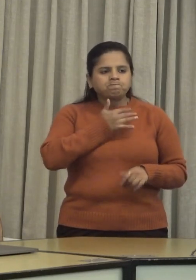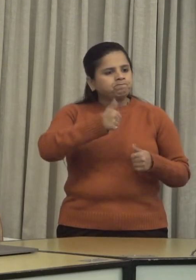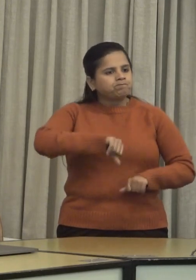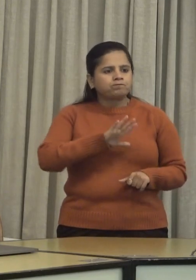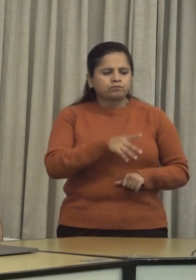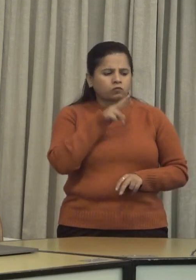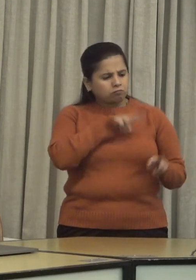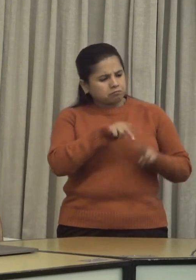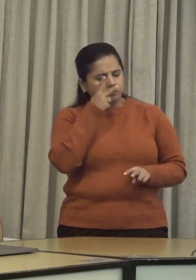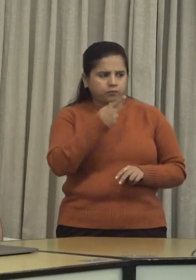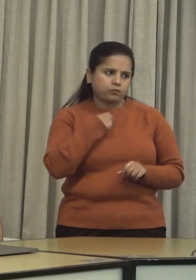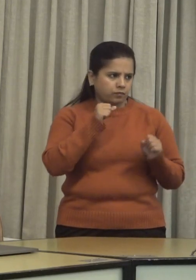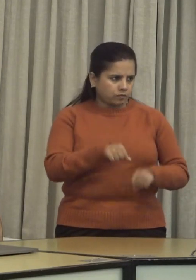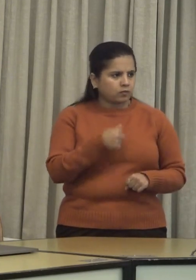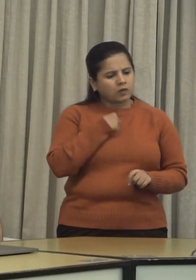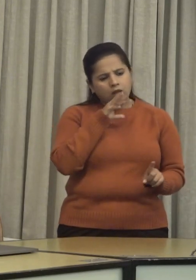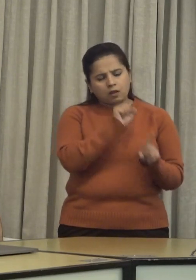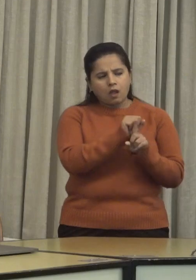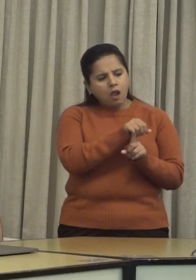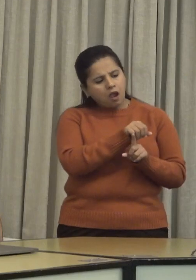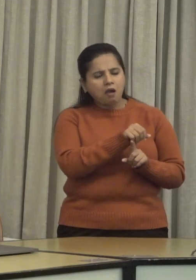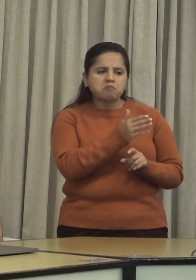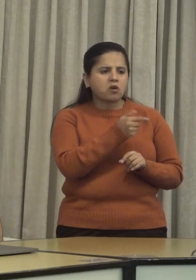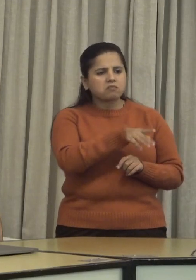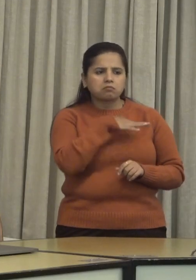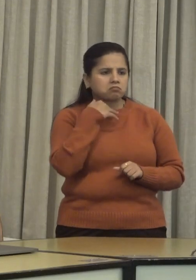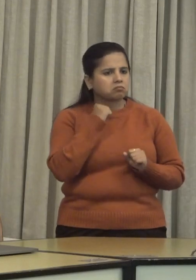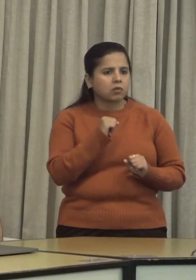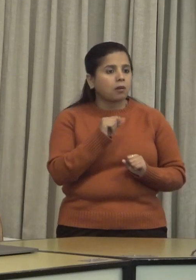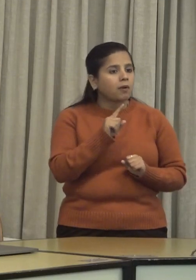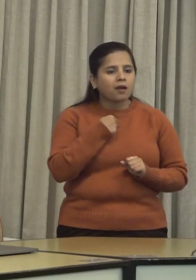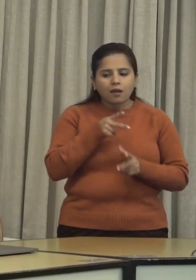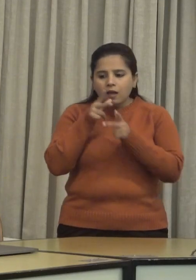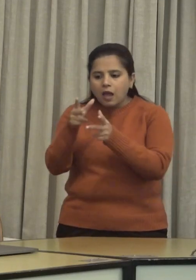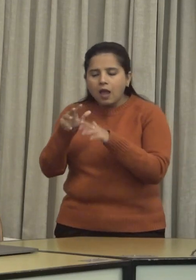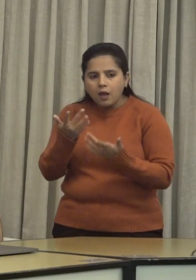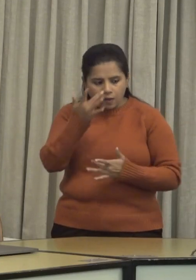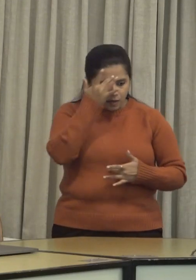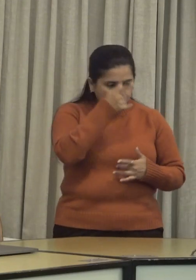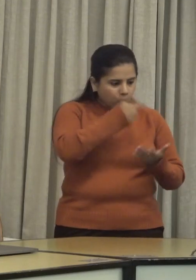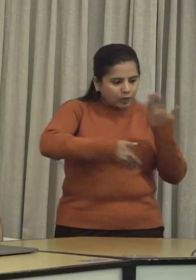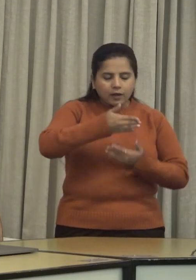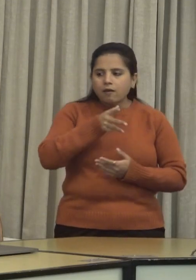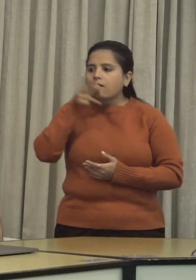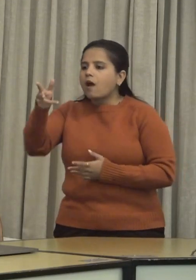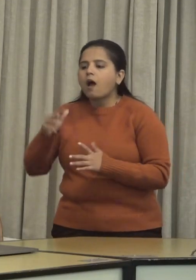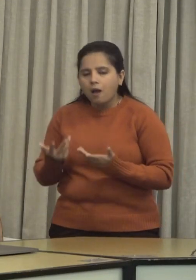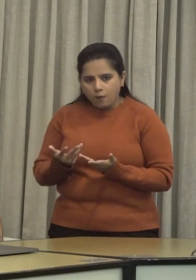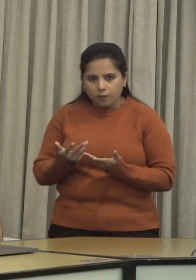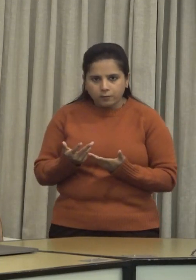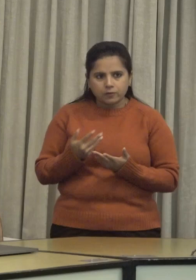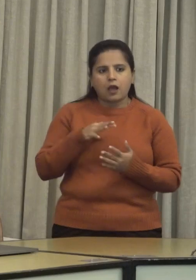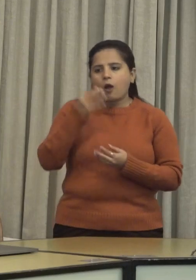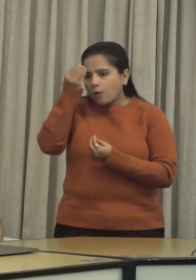particular patient. I can recognize those signs. But how do I tell the patient's relatives? How do